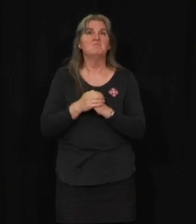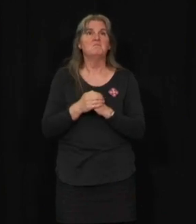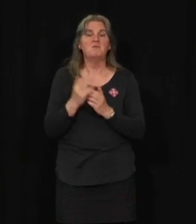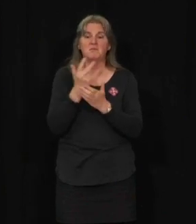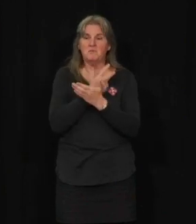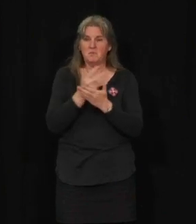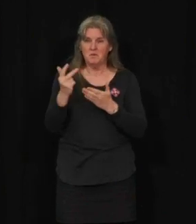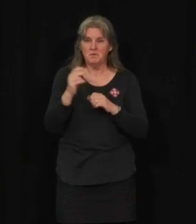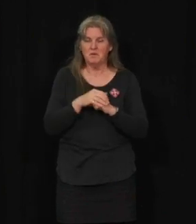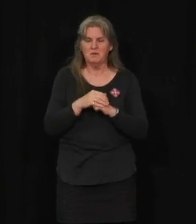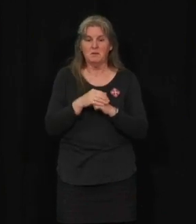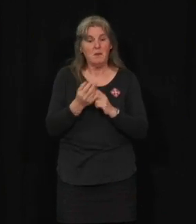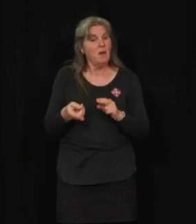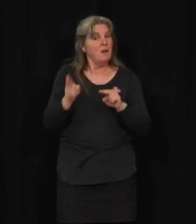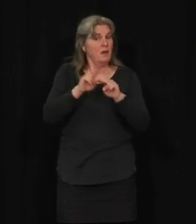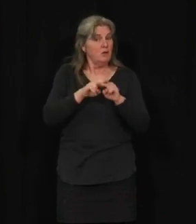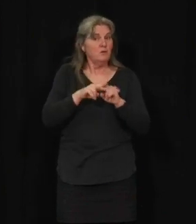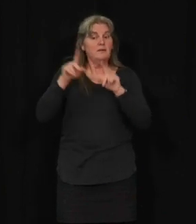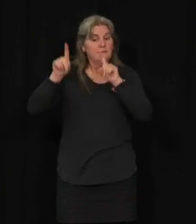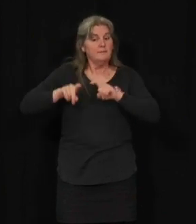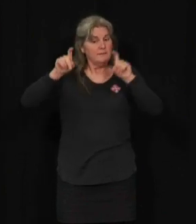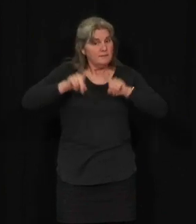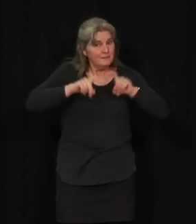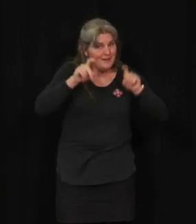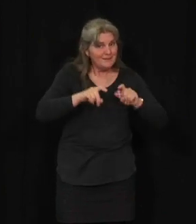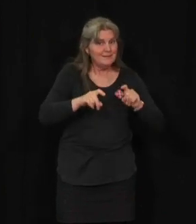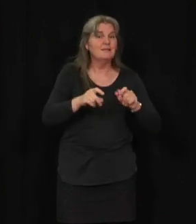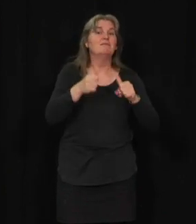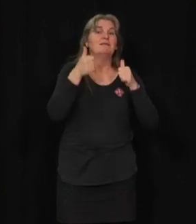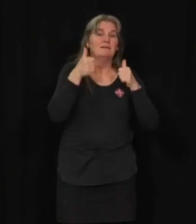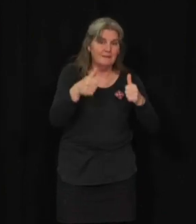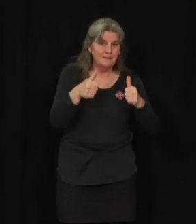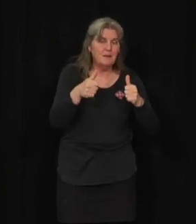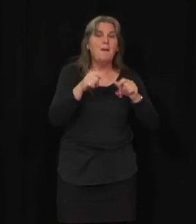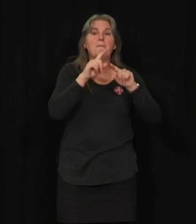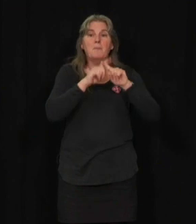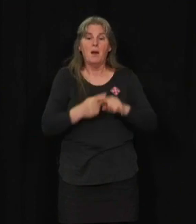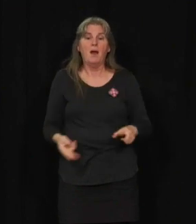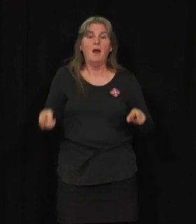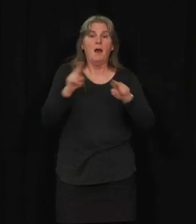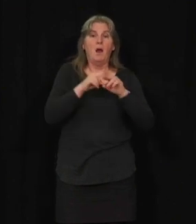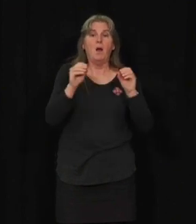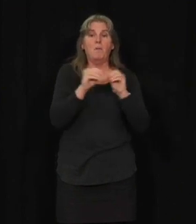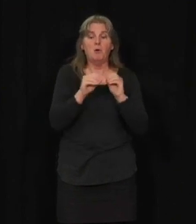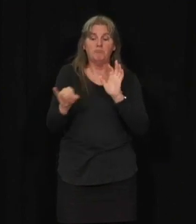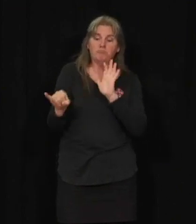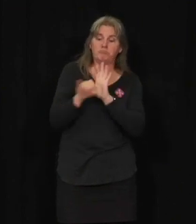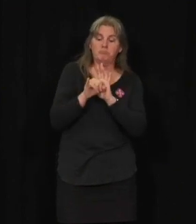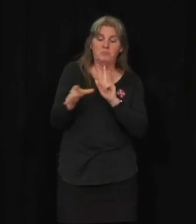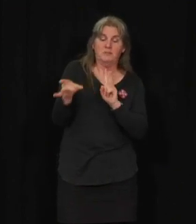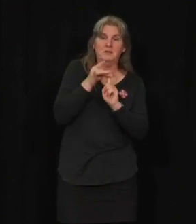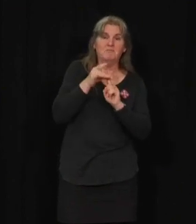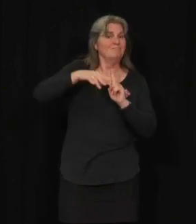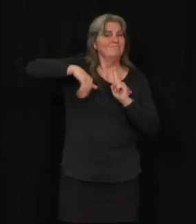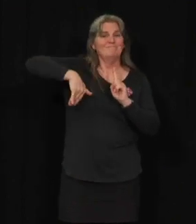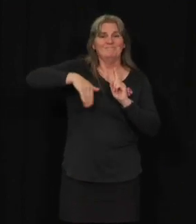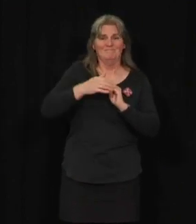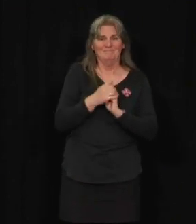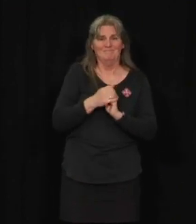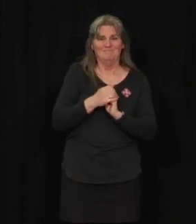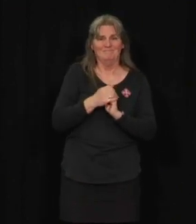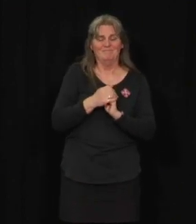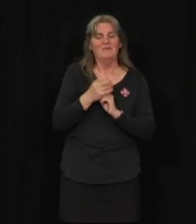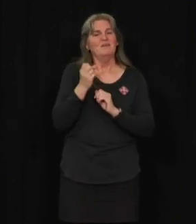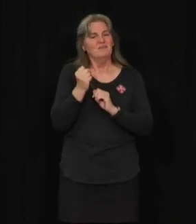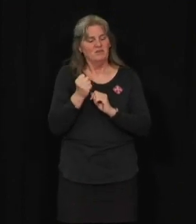our testing numbers and not our positive numbers, we will move to only posting updates on weekdays. That change